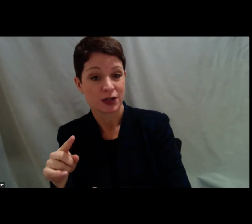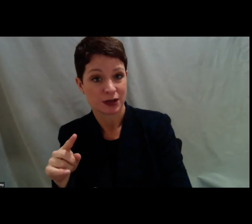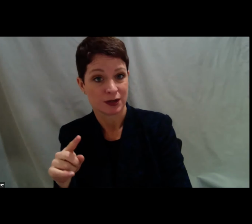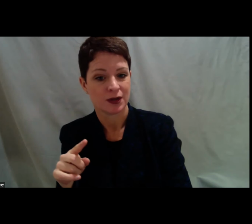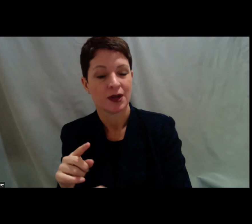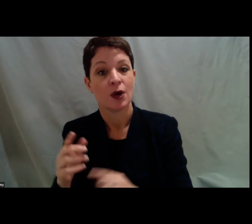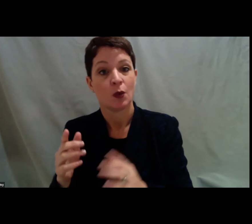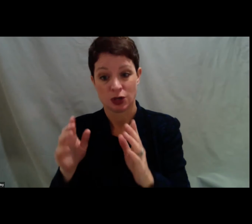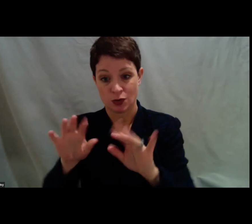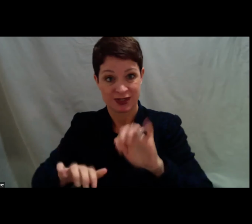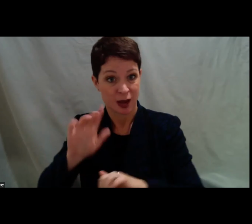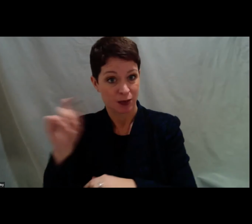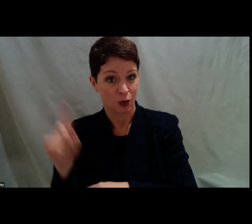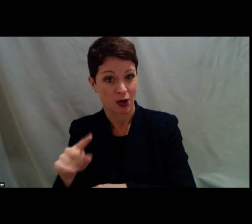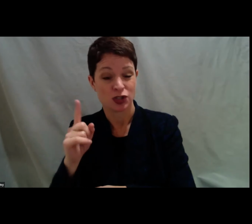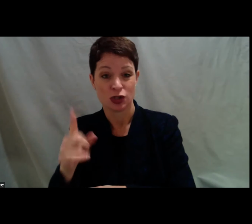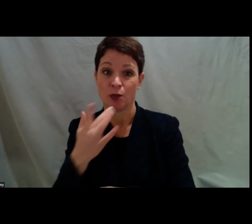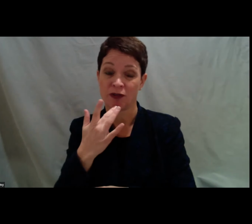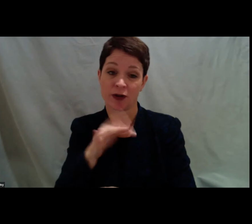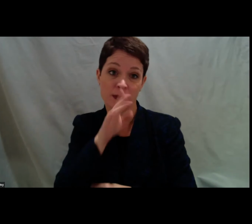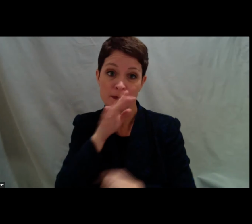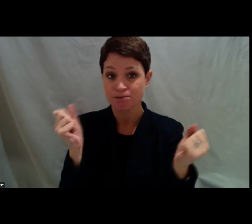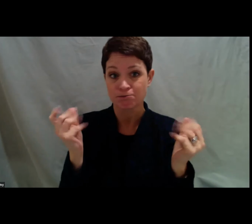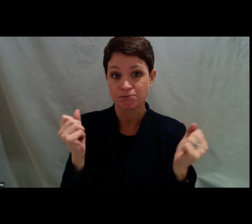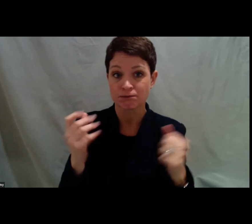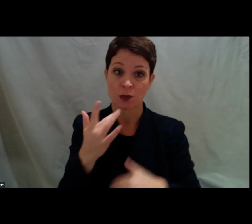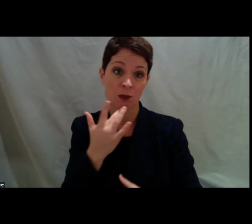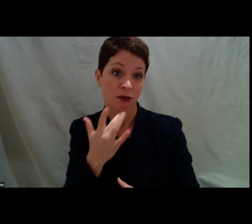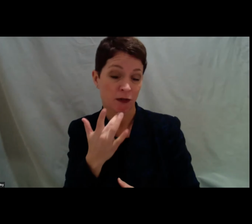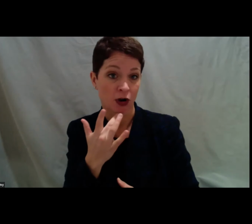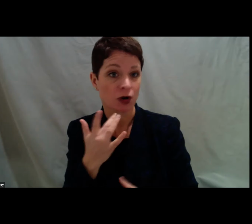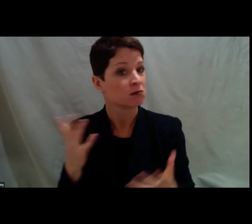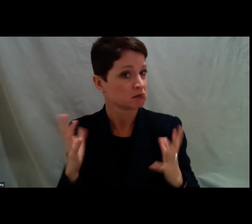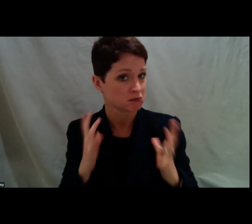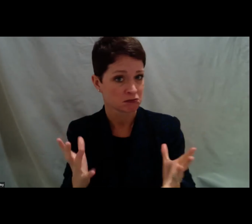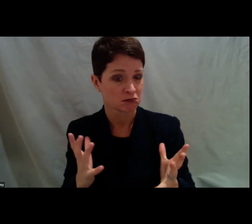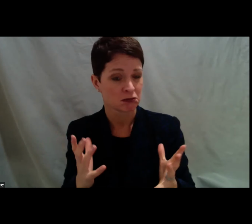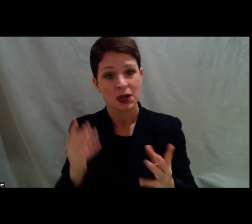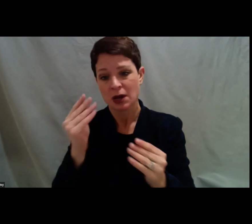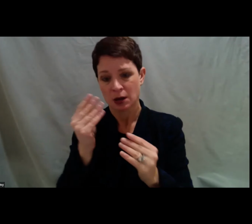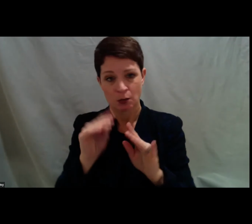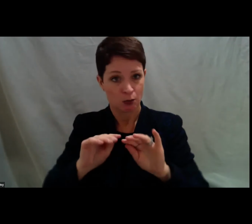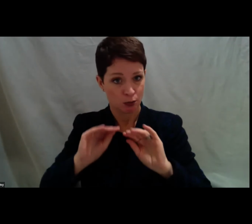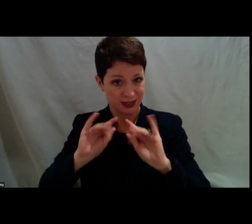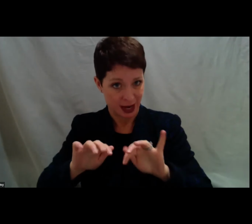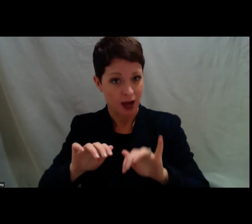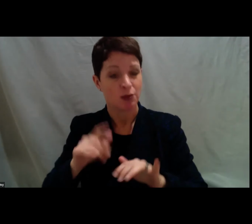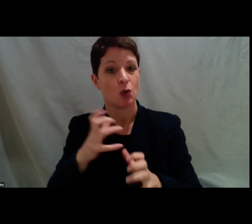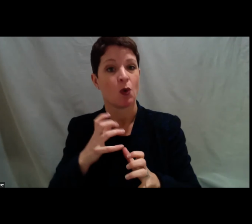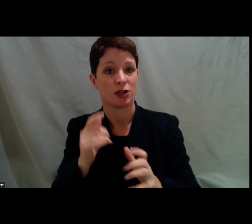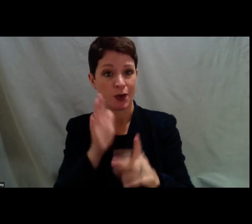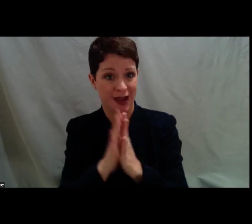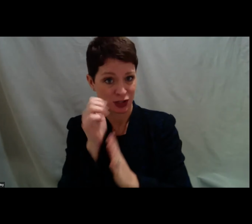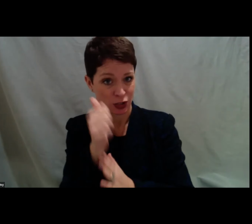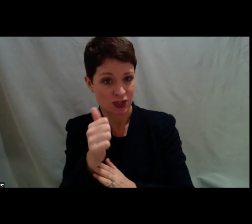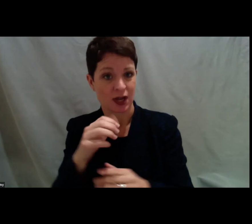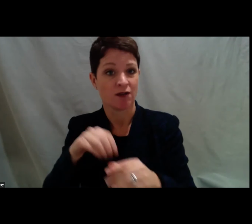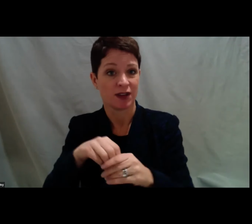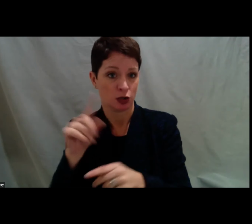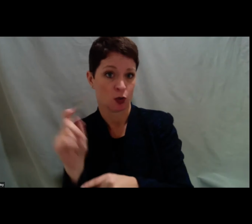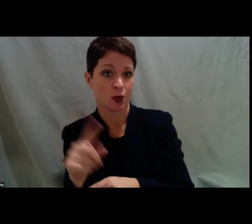you ask the question, you prefer to do so orally. To ask it orally, please indicate that you would like to ask orally in the body of the